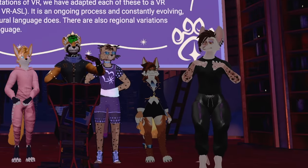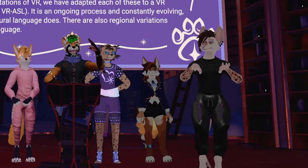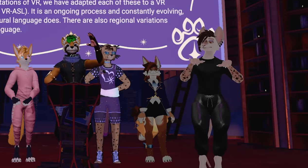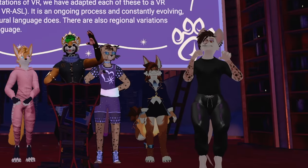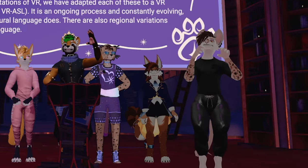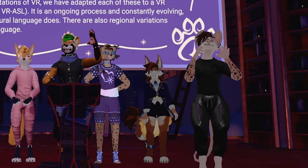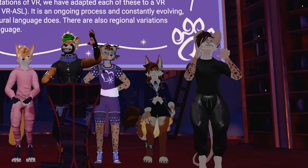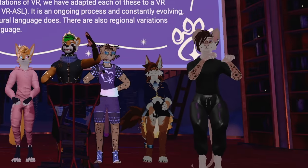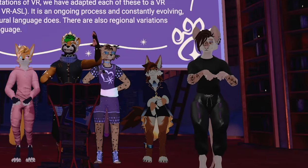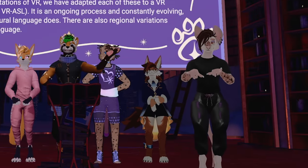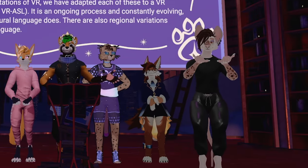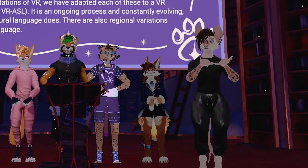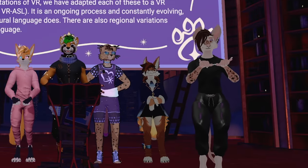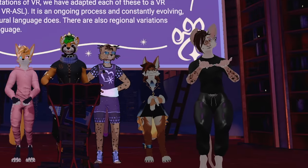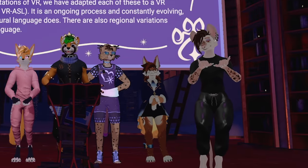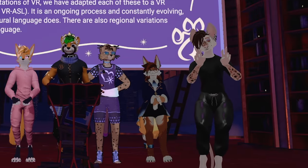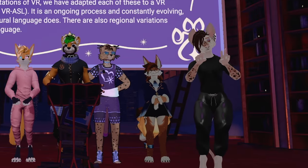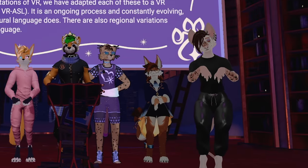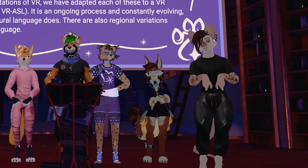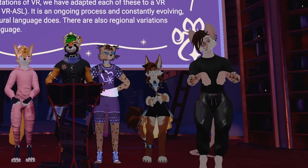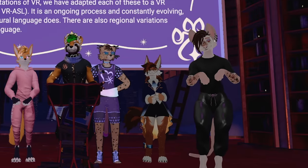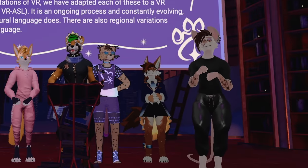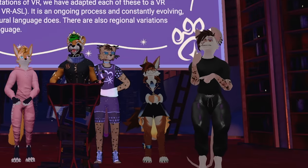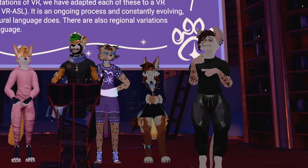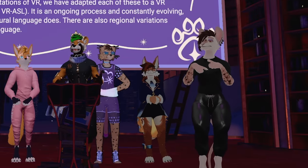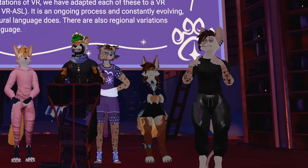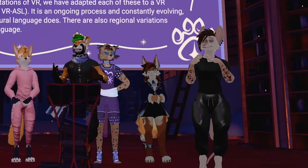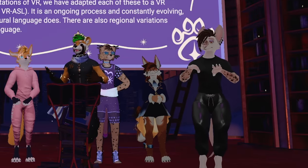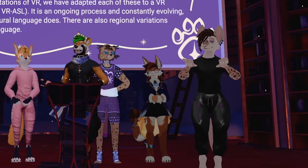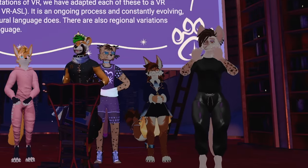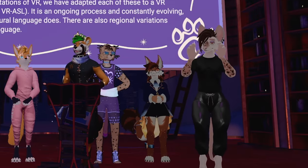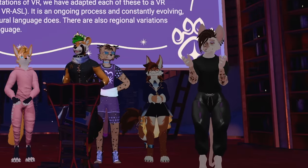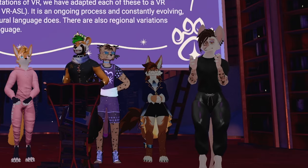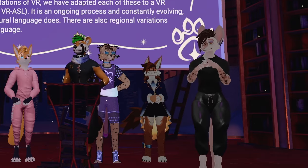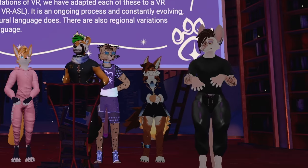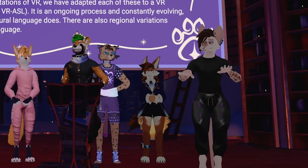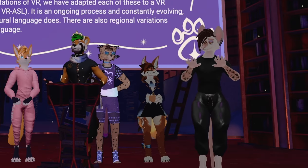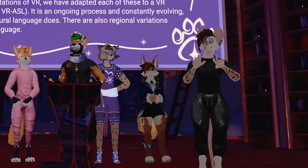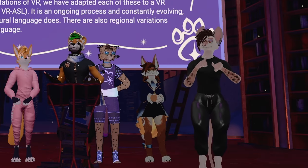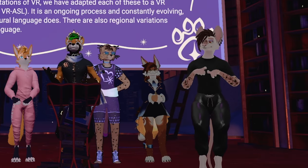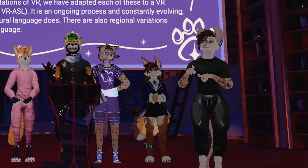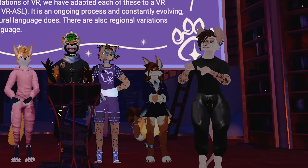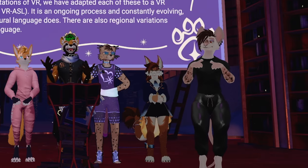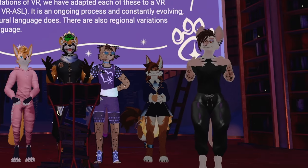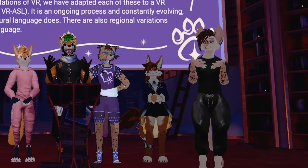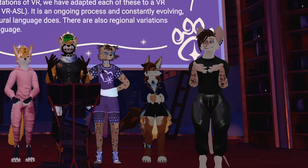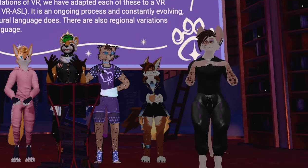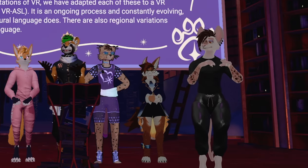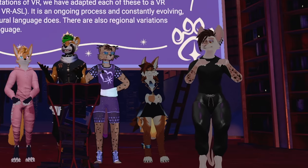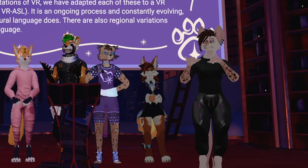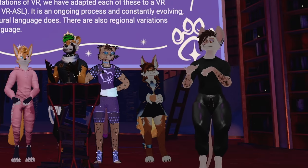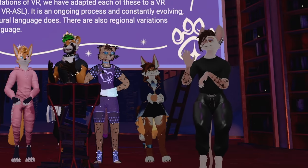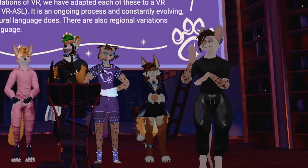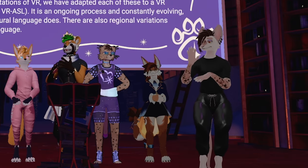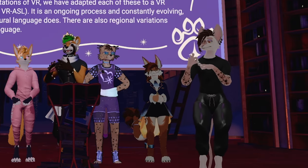Sign language is different all over the world. It's just like spoken languages. We have different languages that have